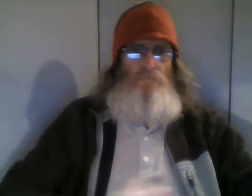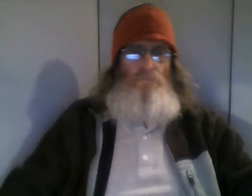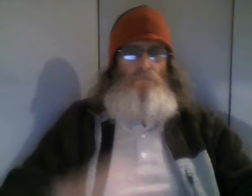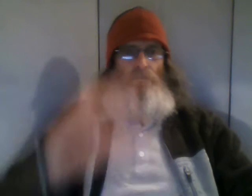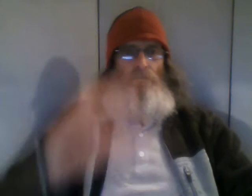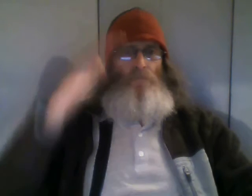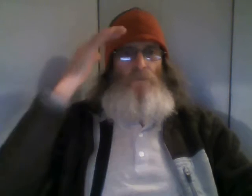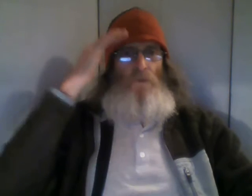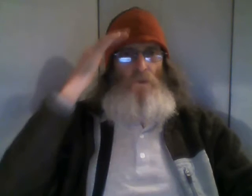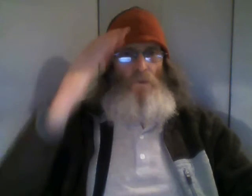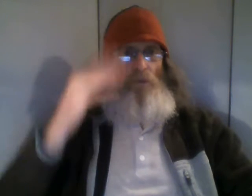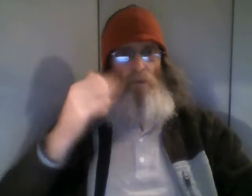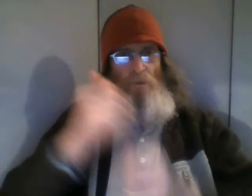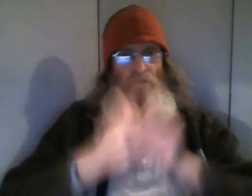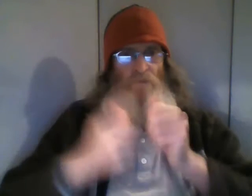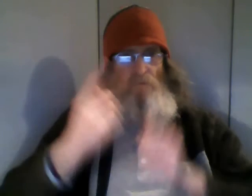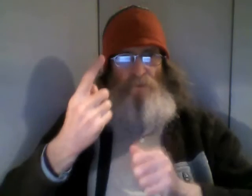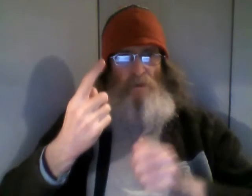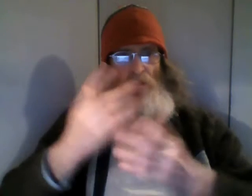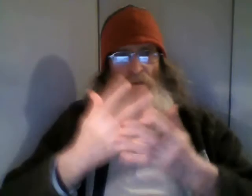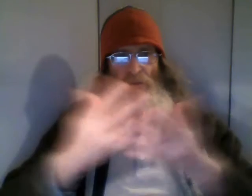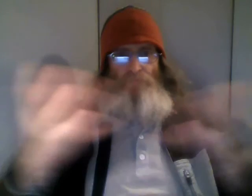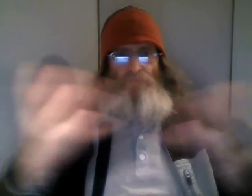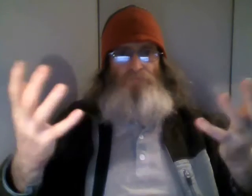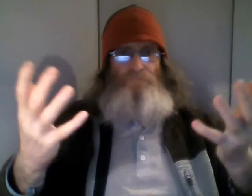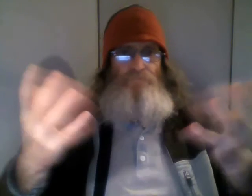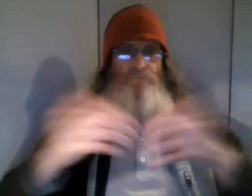lines or anything. I can see on an X-ray or a CT scan.